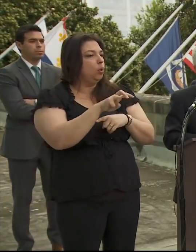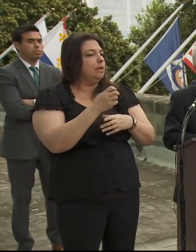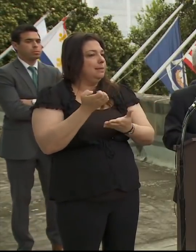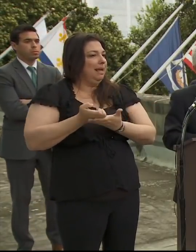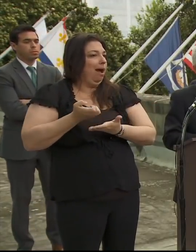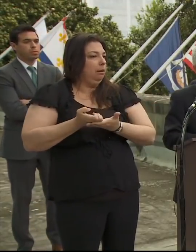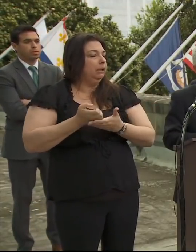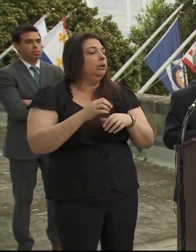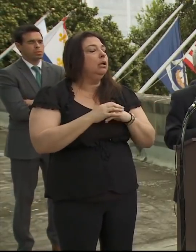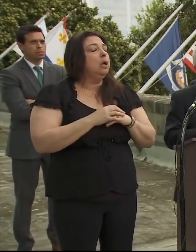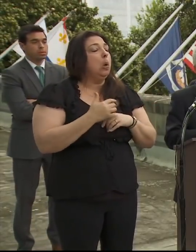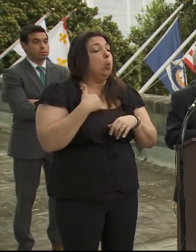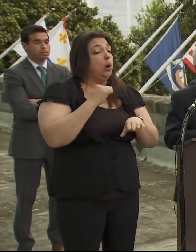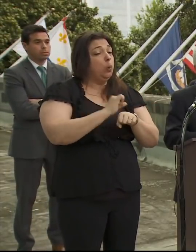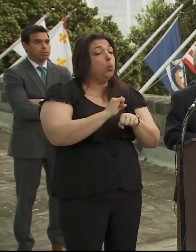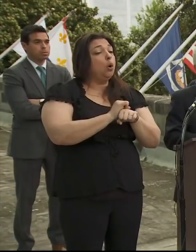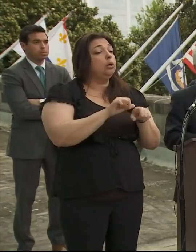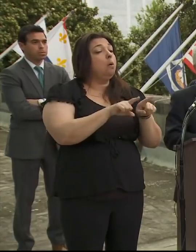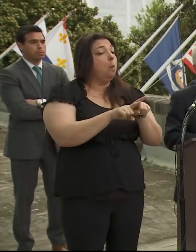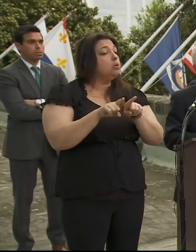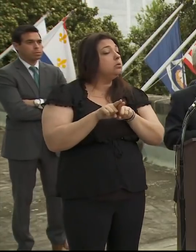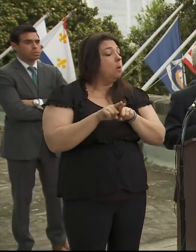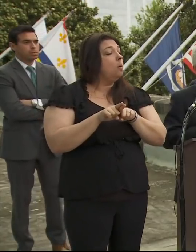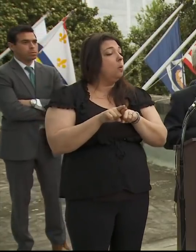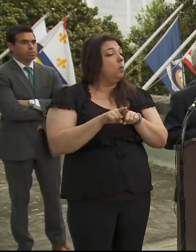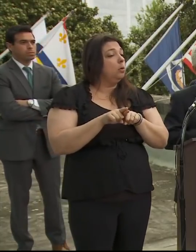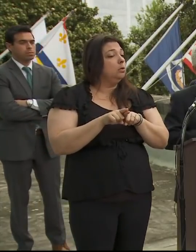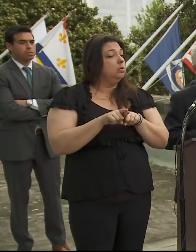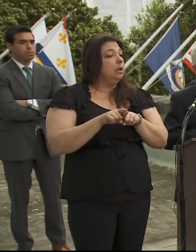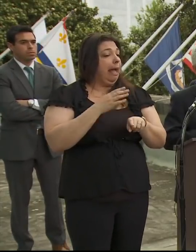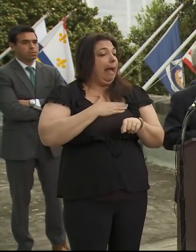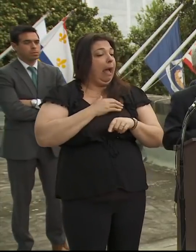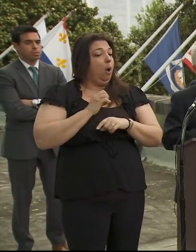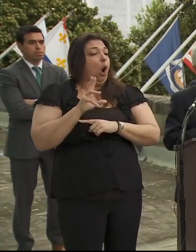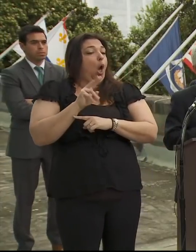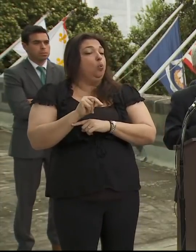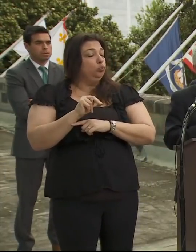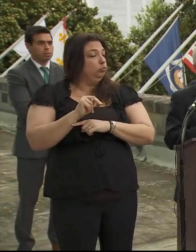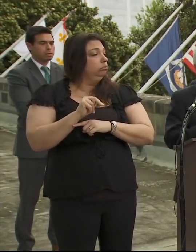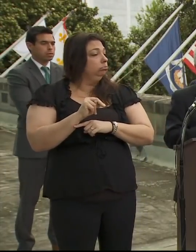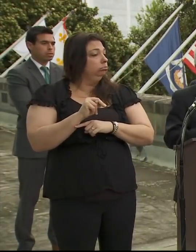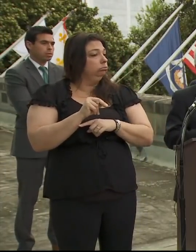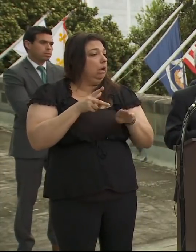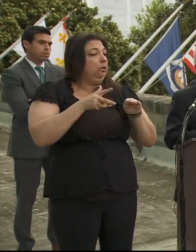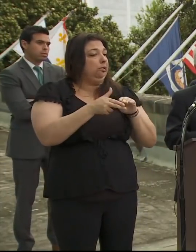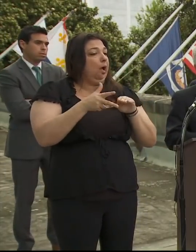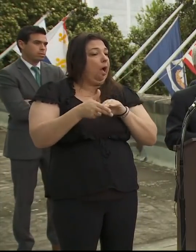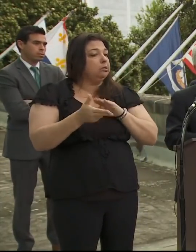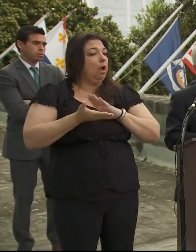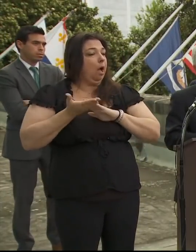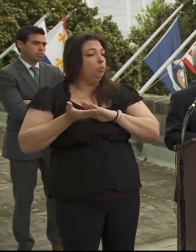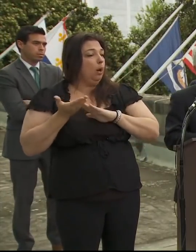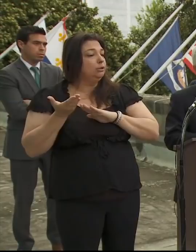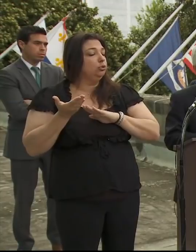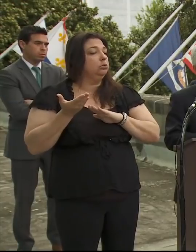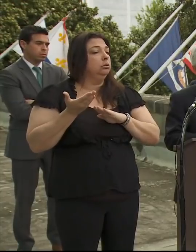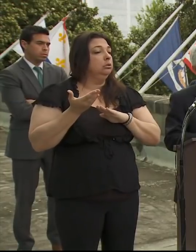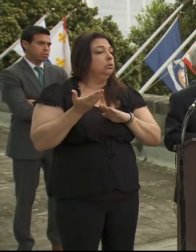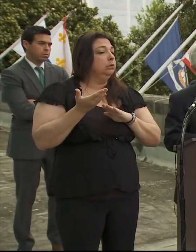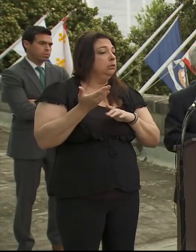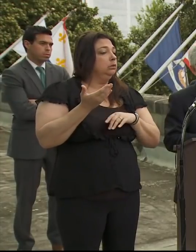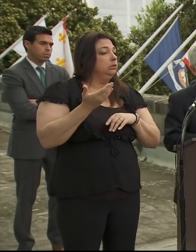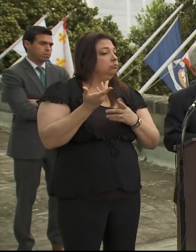economy. We're working as well to do our own additional cuts in our operation. We're